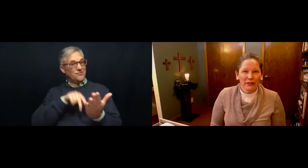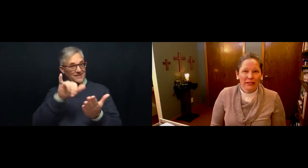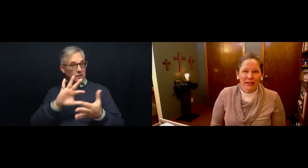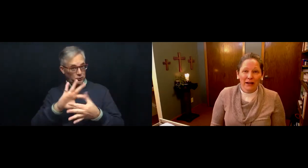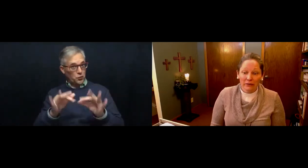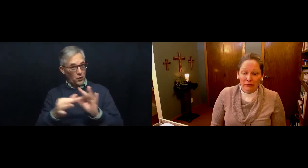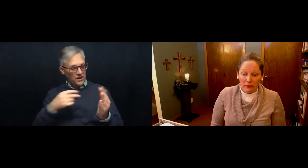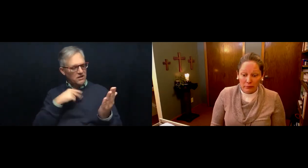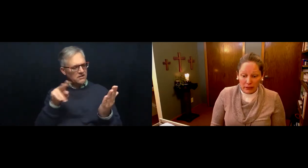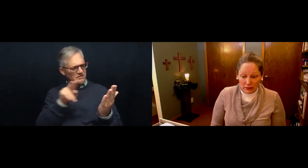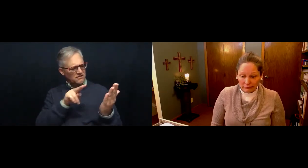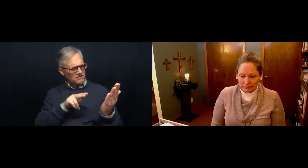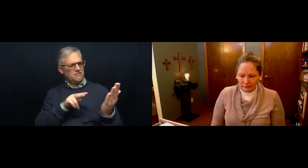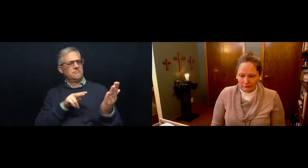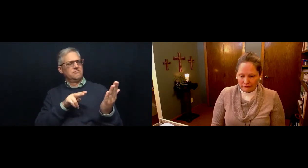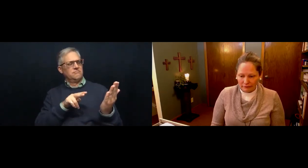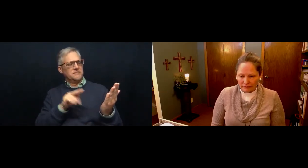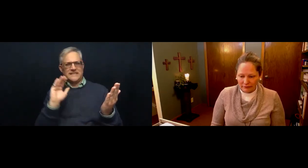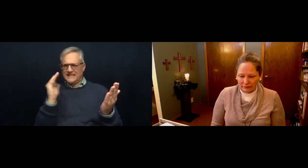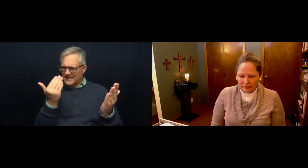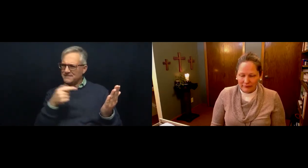and really kind of grumpy.